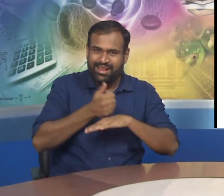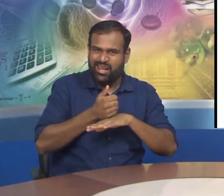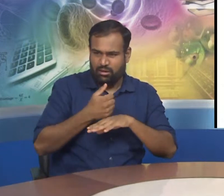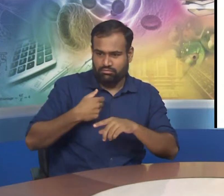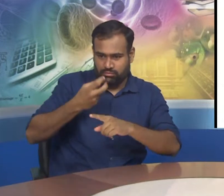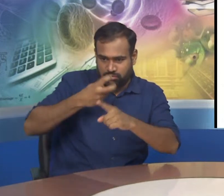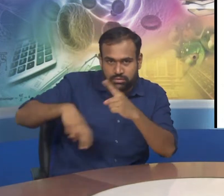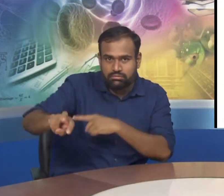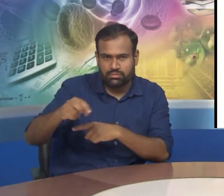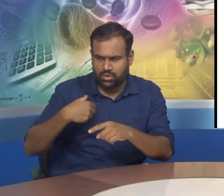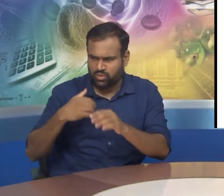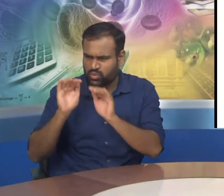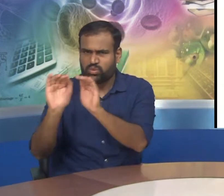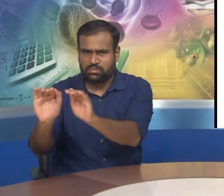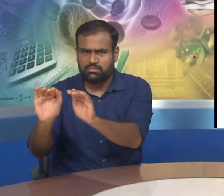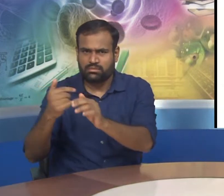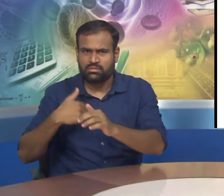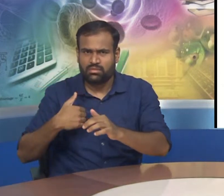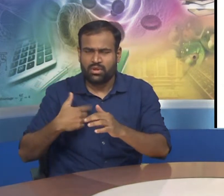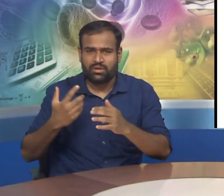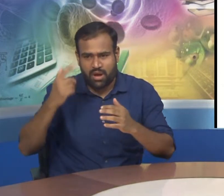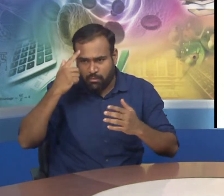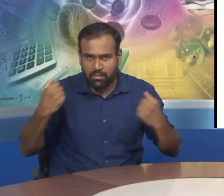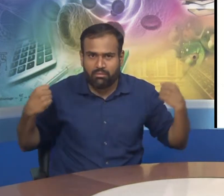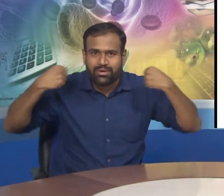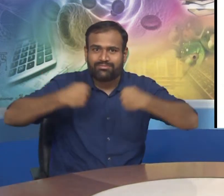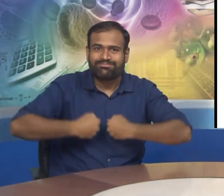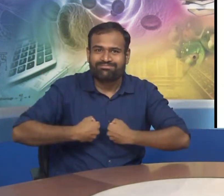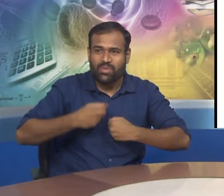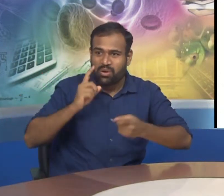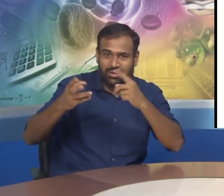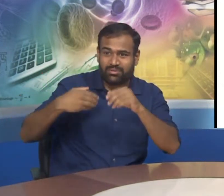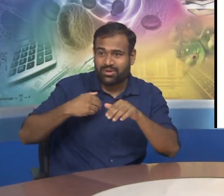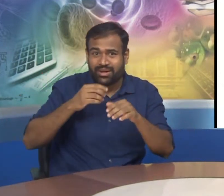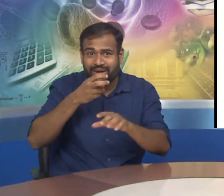any court or before any authority within the territory of India.